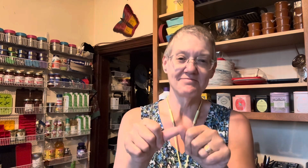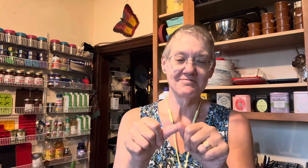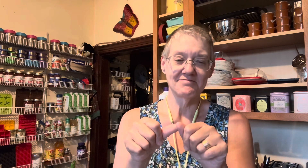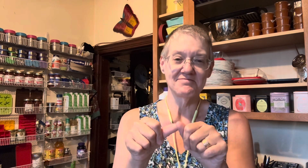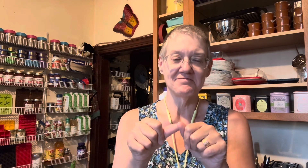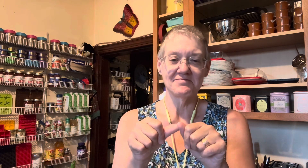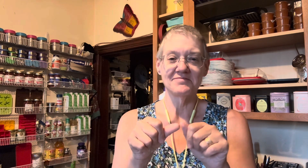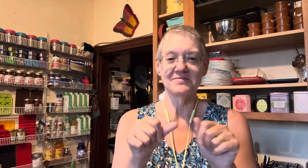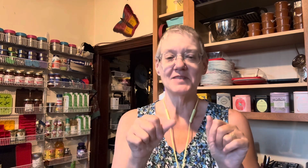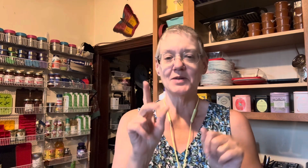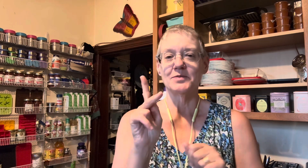up.